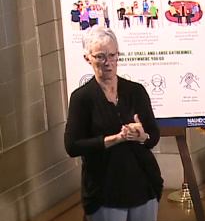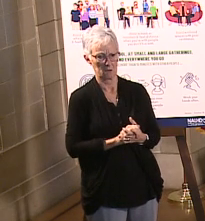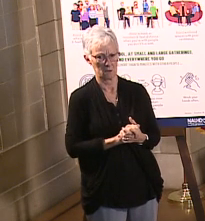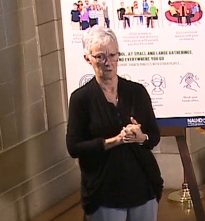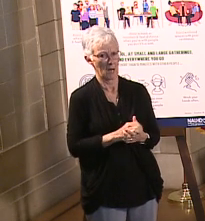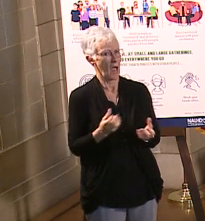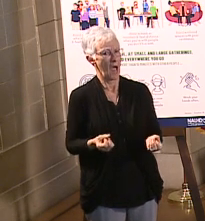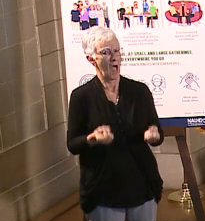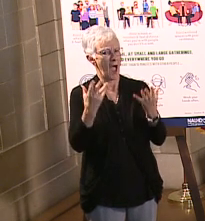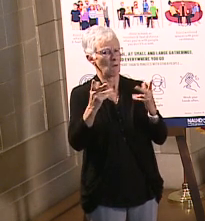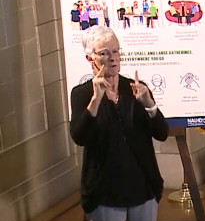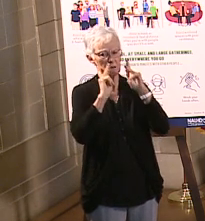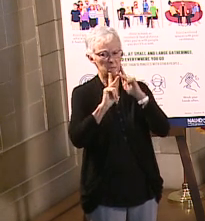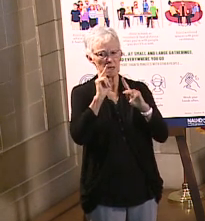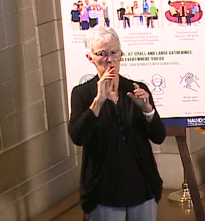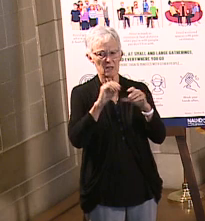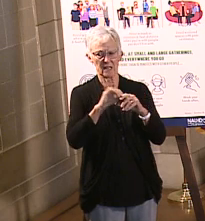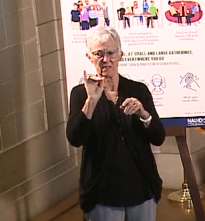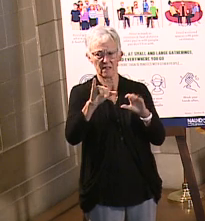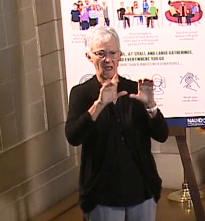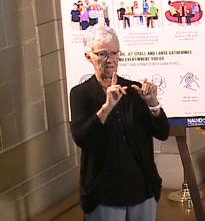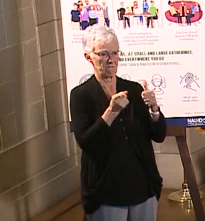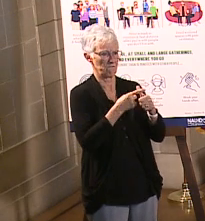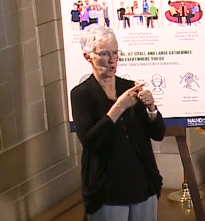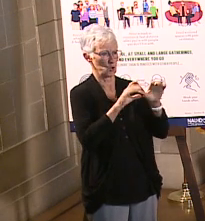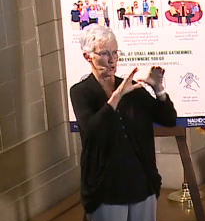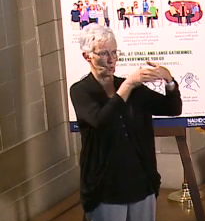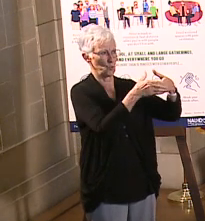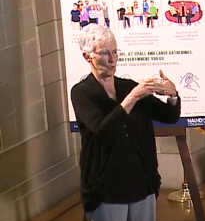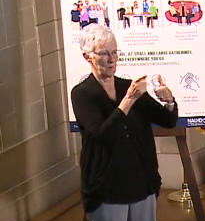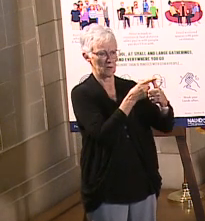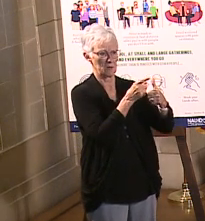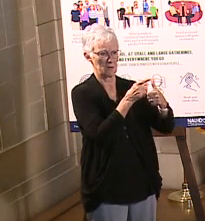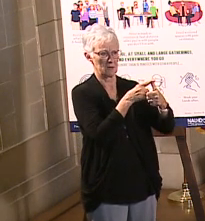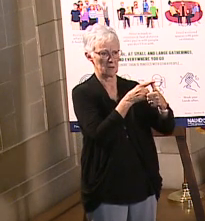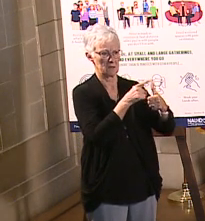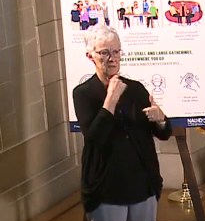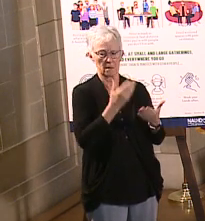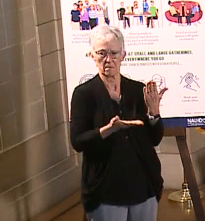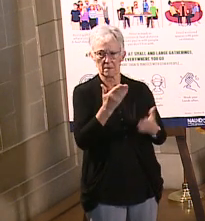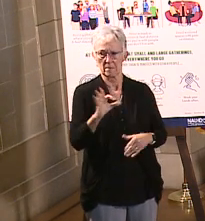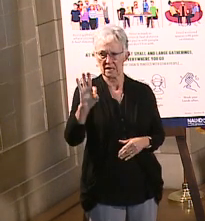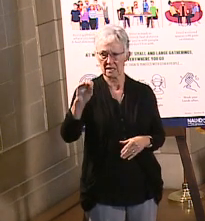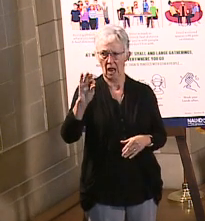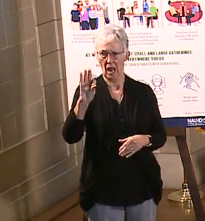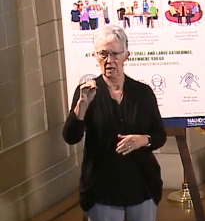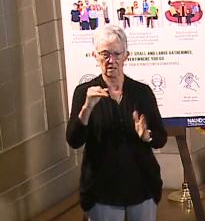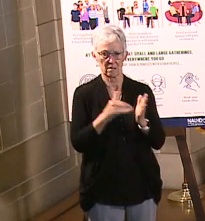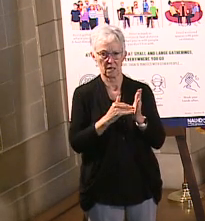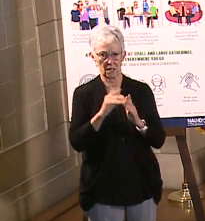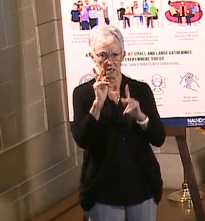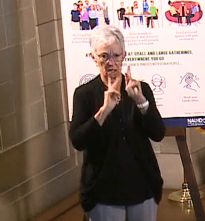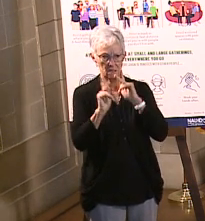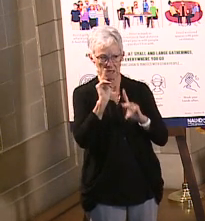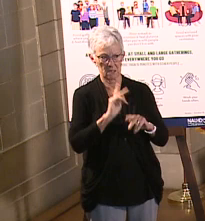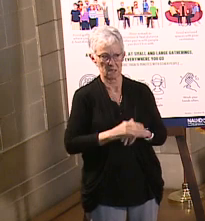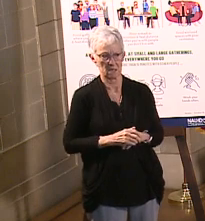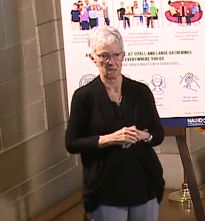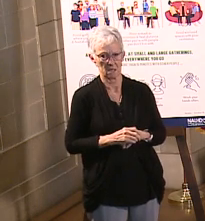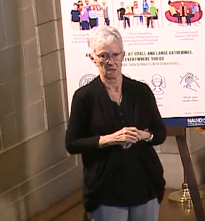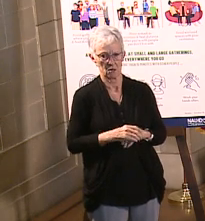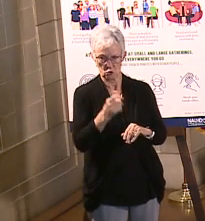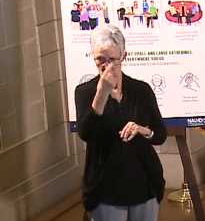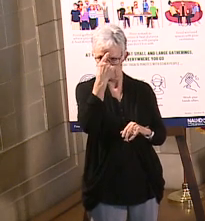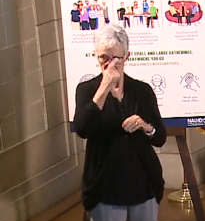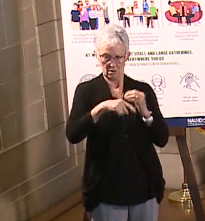group 1A? So with regard to that group 1A, we believe there's roughly 90,000 people. So again, if you think about